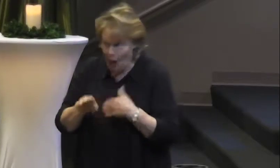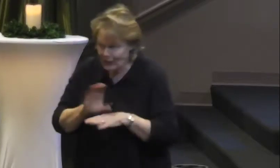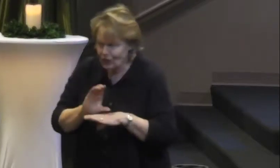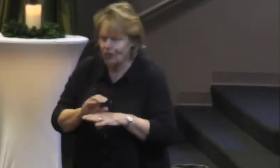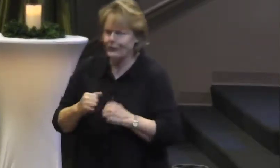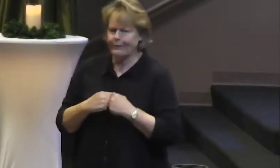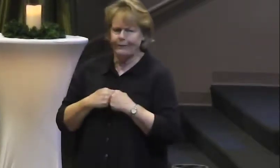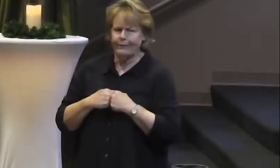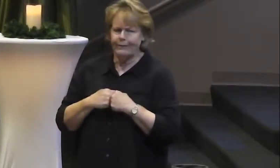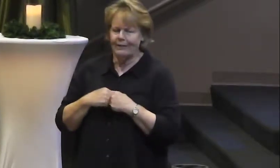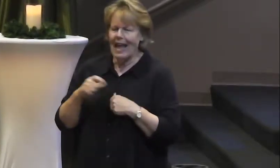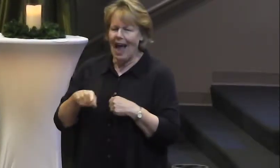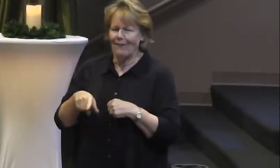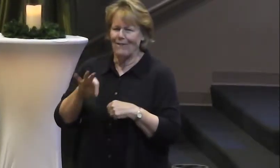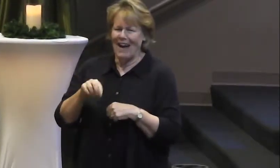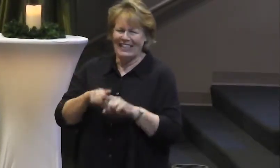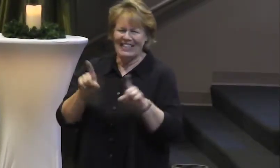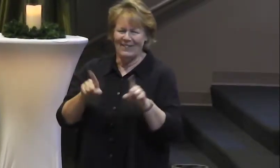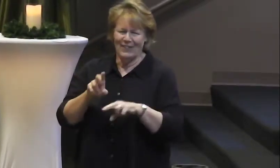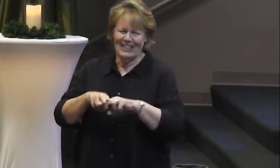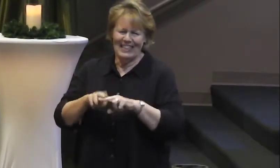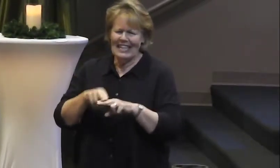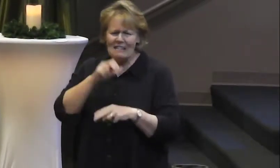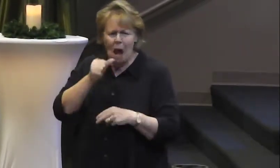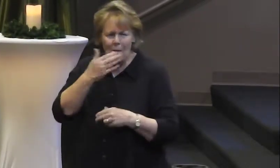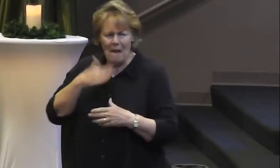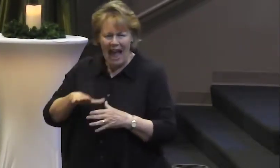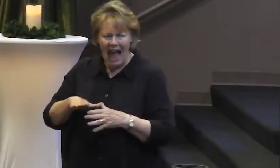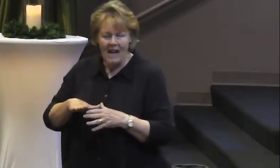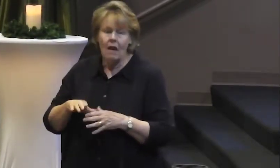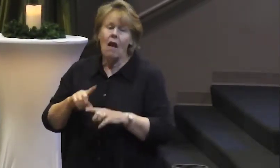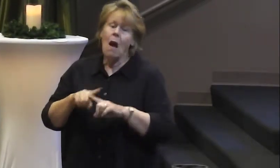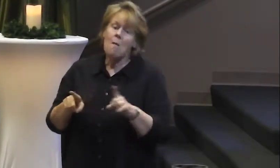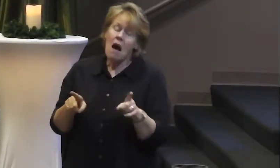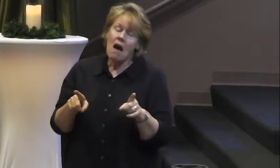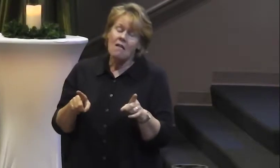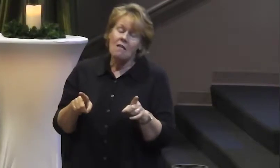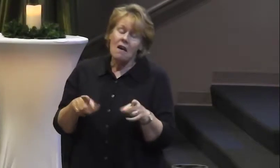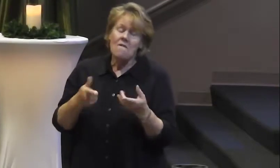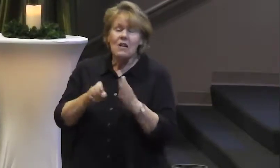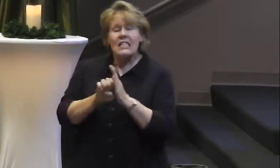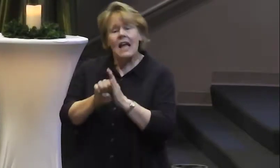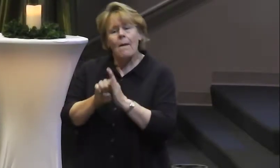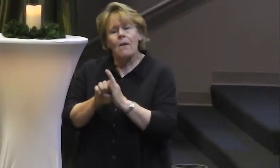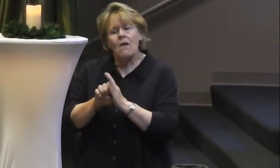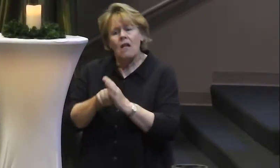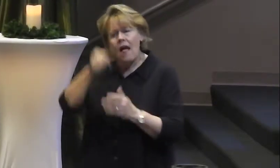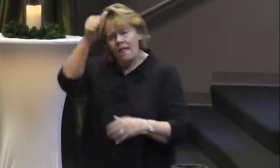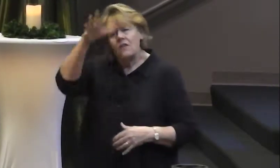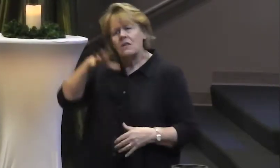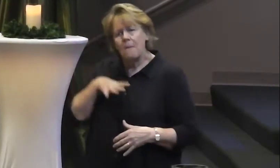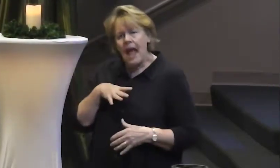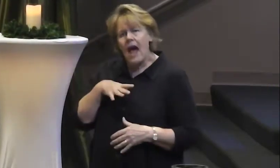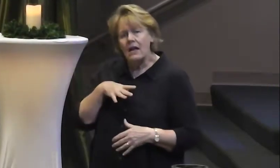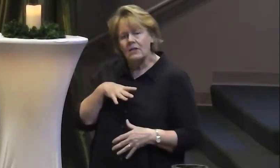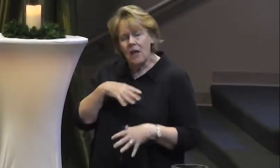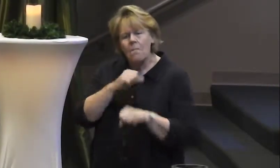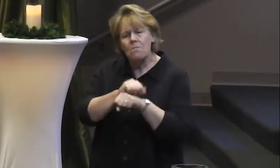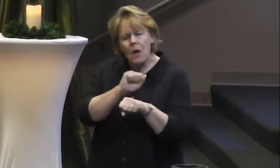this be kind of hypothetical. Let's say there's a guy who's had a job a long time, and he's done a good